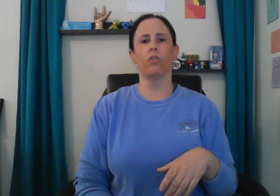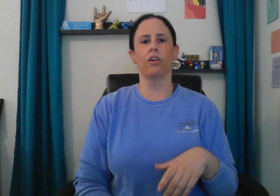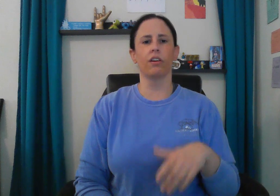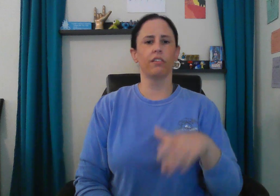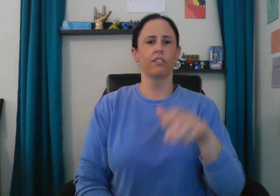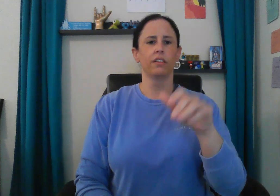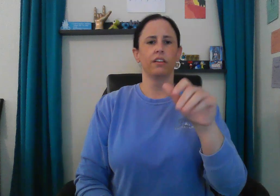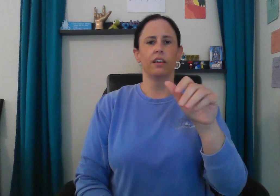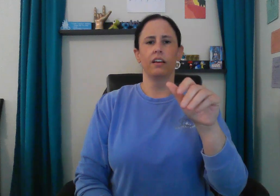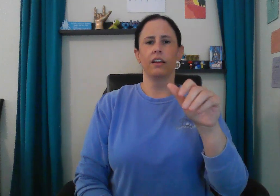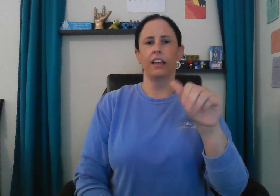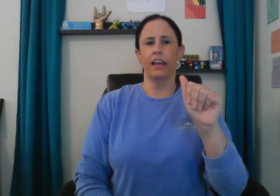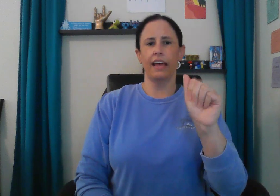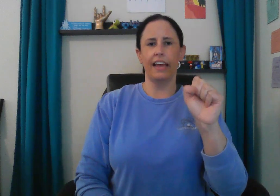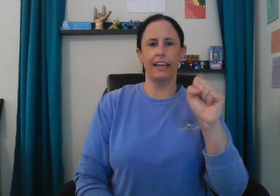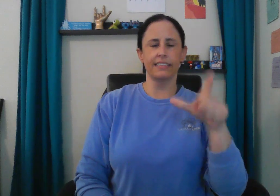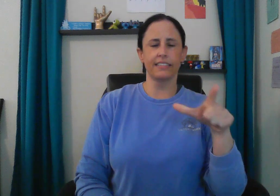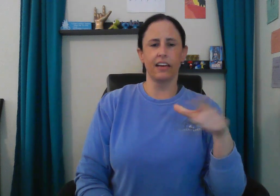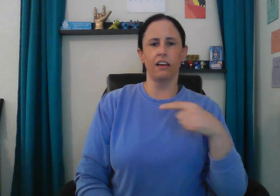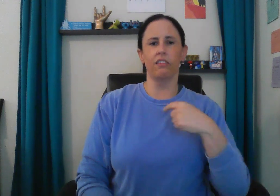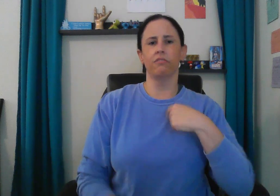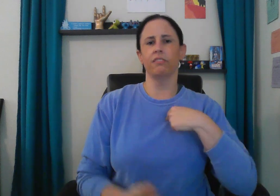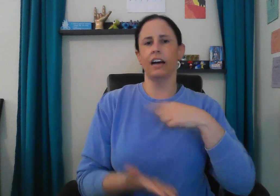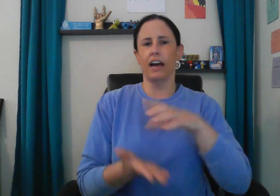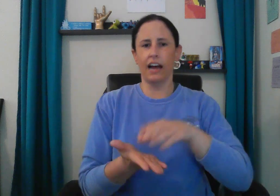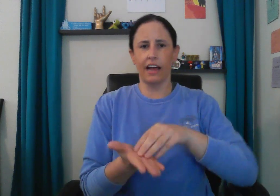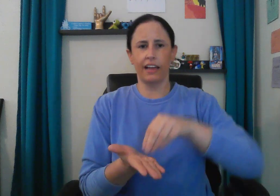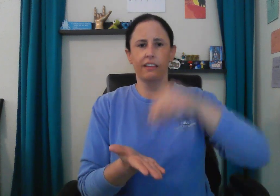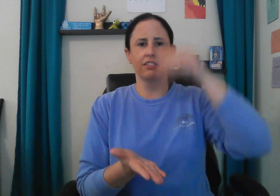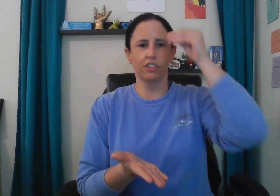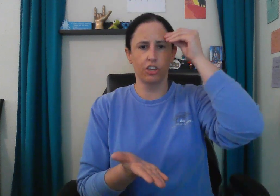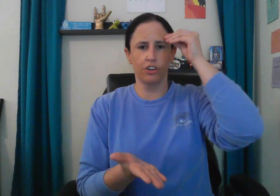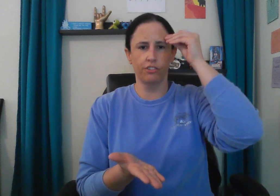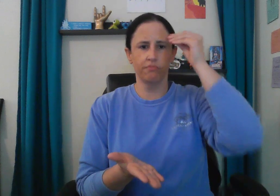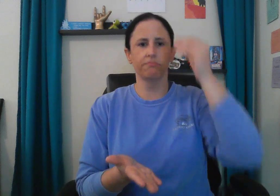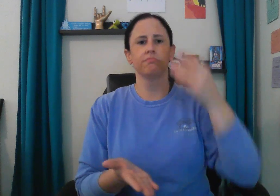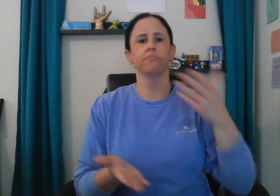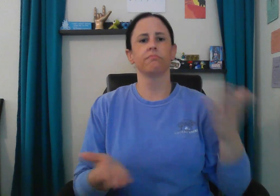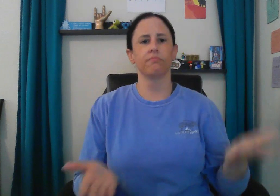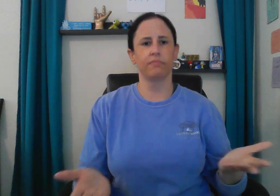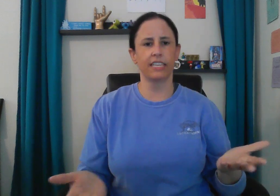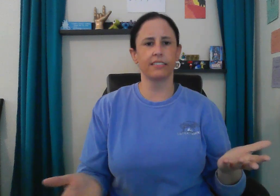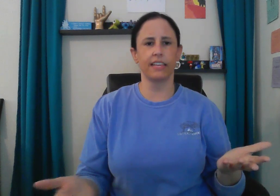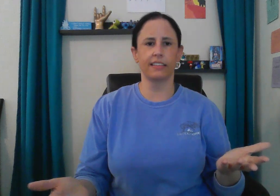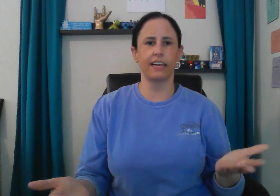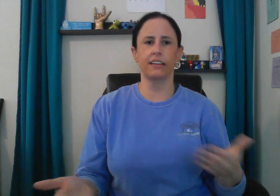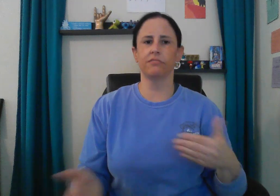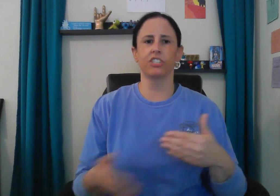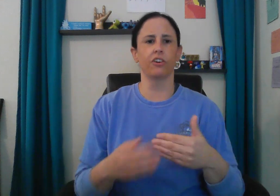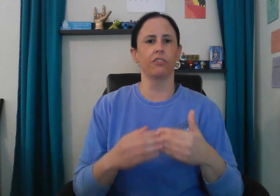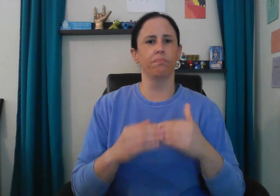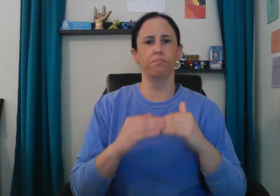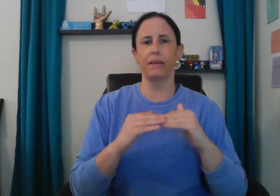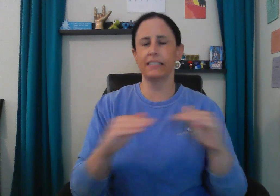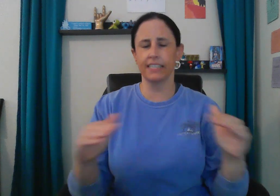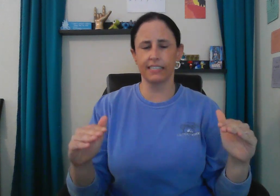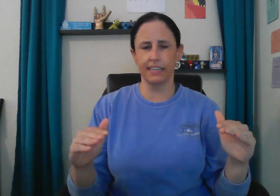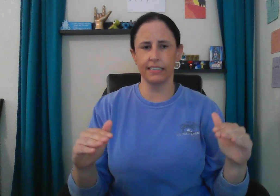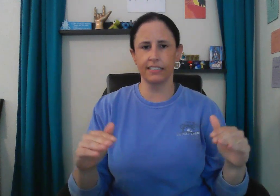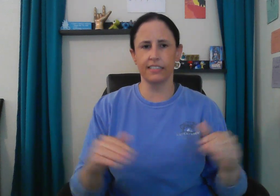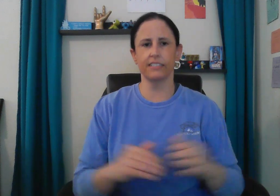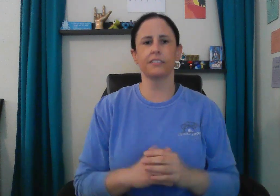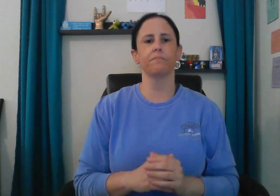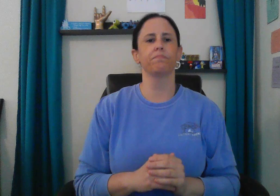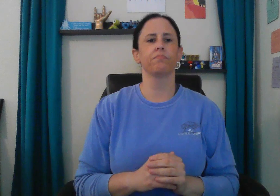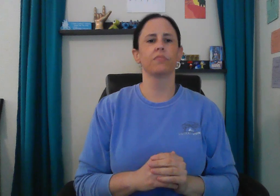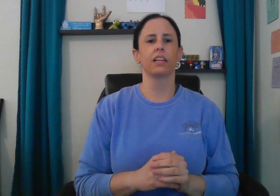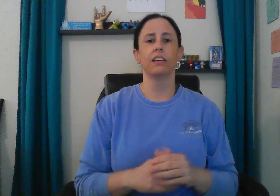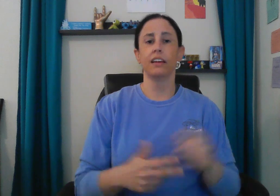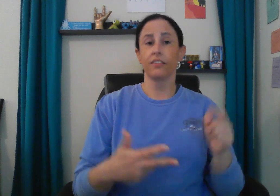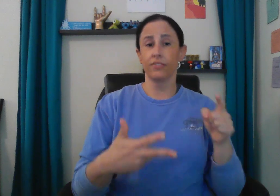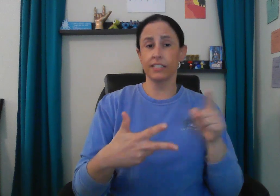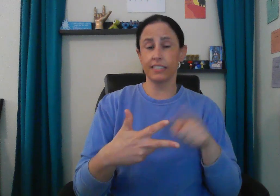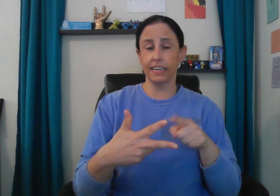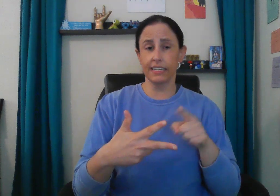or ASL, I learn, things like that. So basic sentences. The second